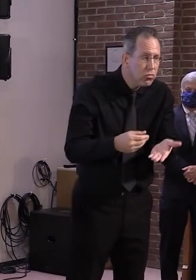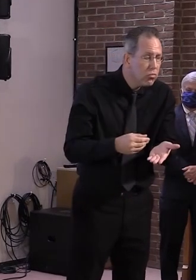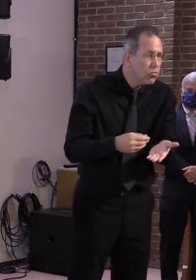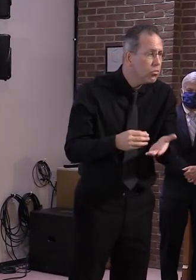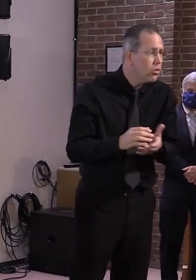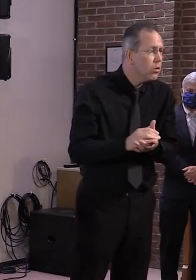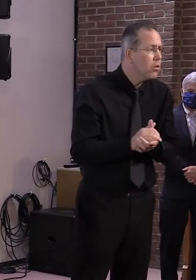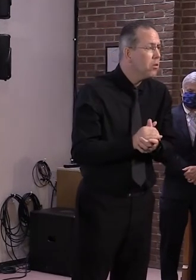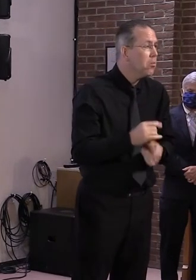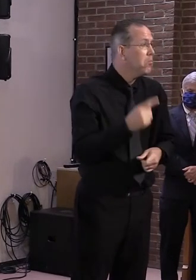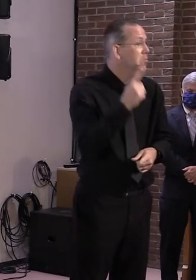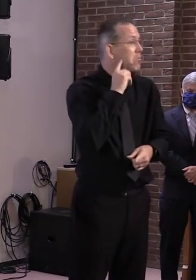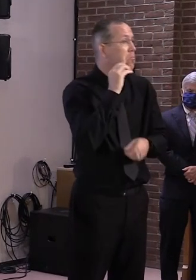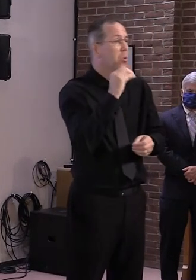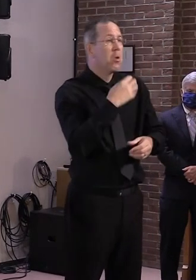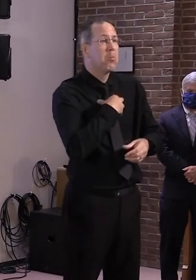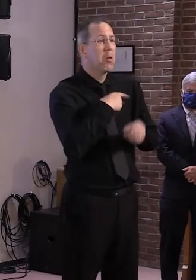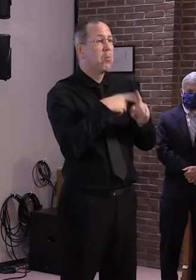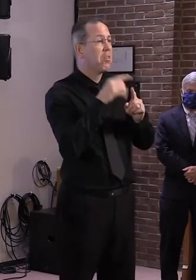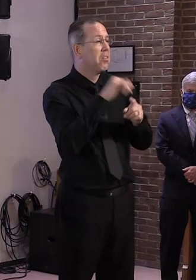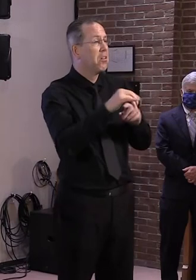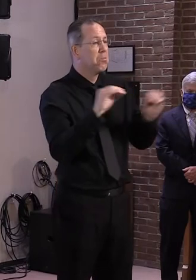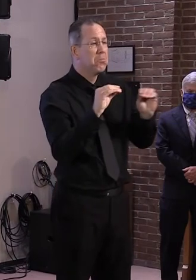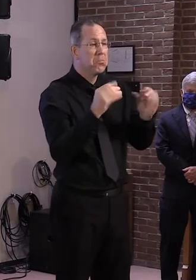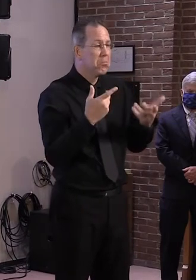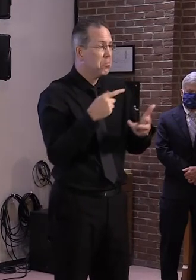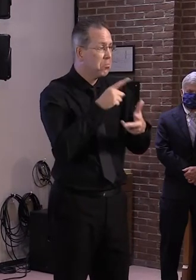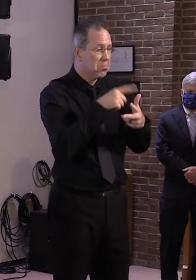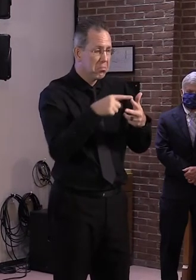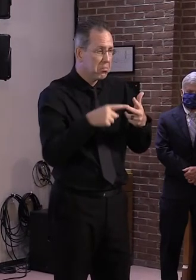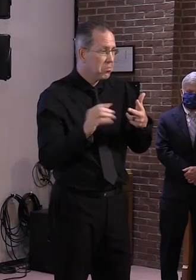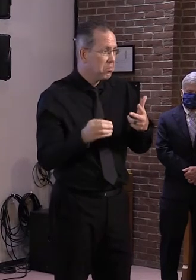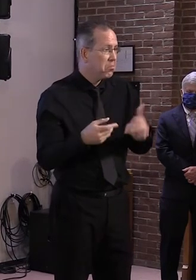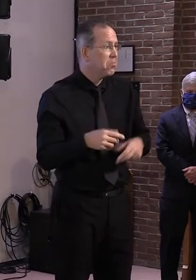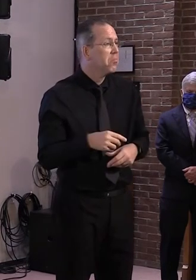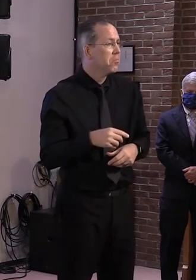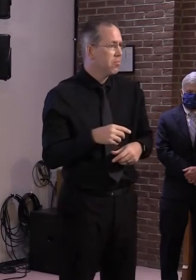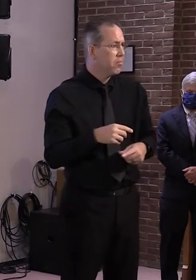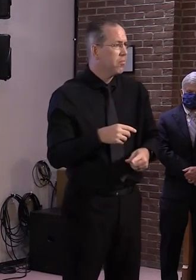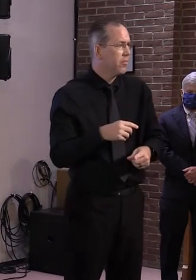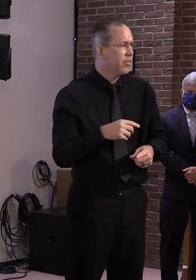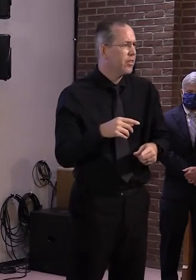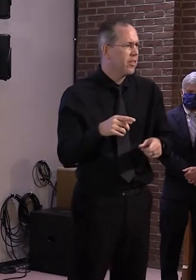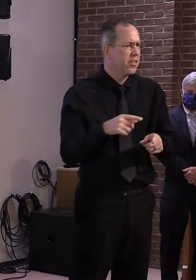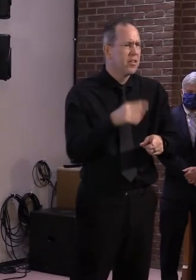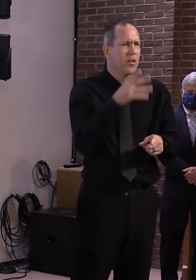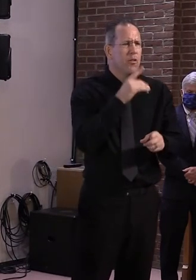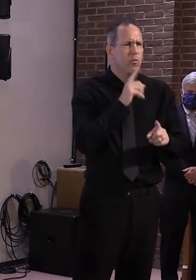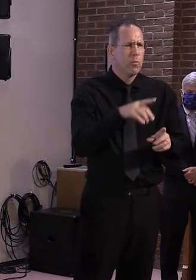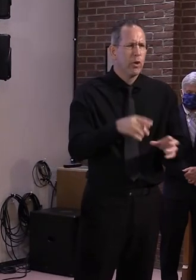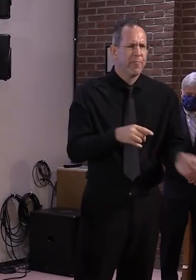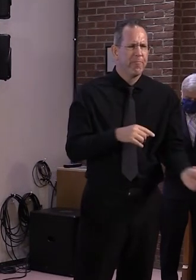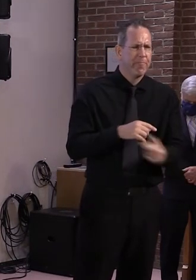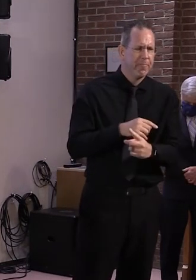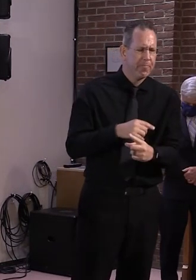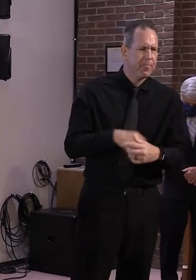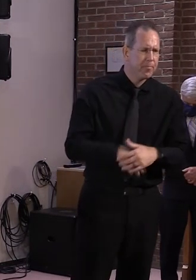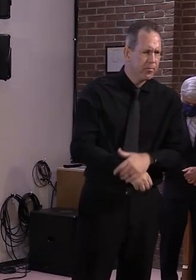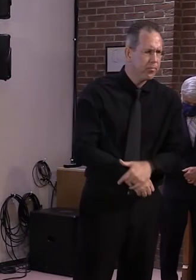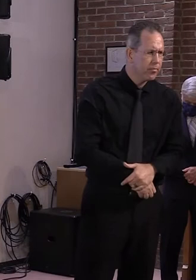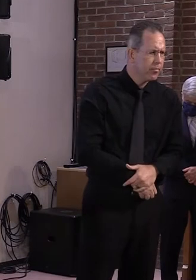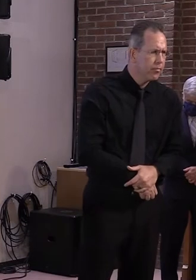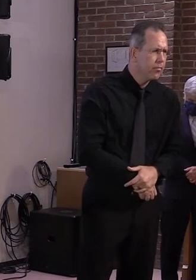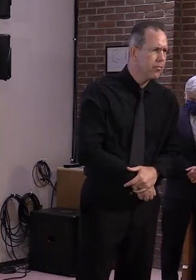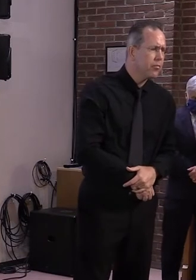Okay, thank you. And if I could follow up very quickly, I have a logistical question. With the expansion of the travel